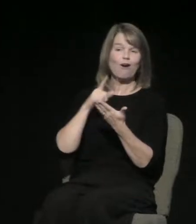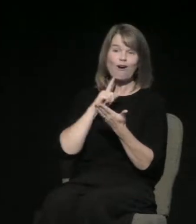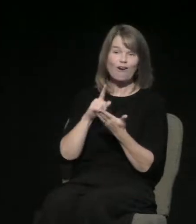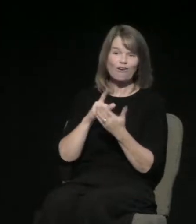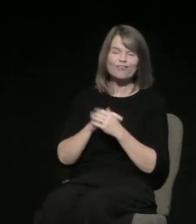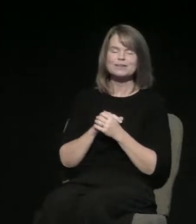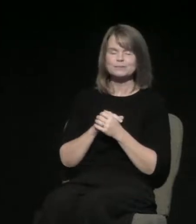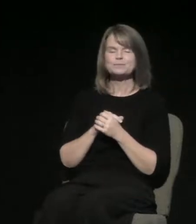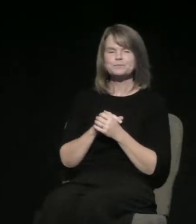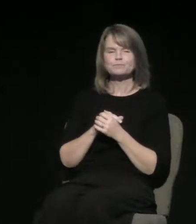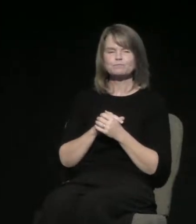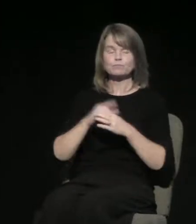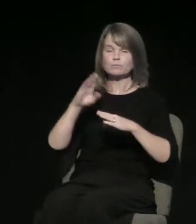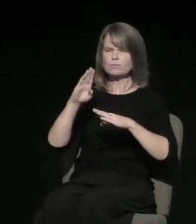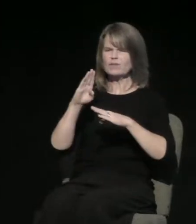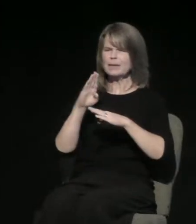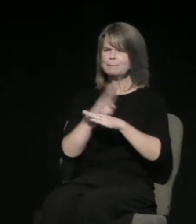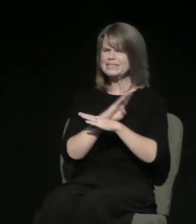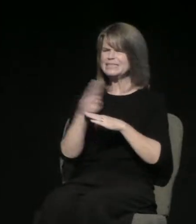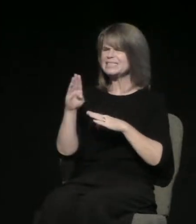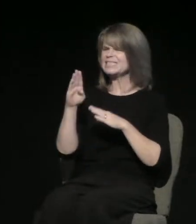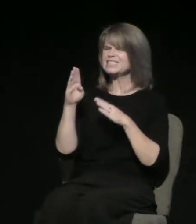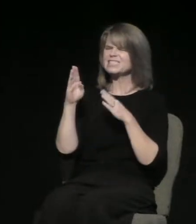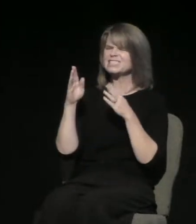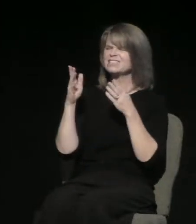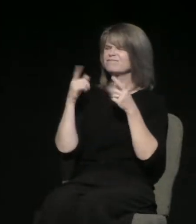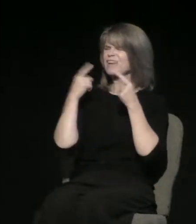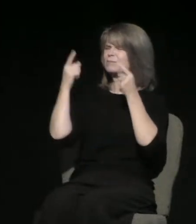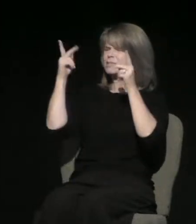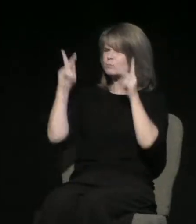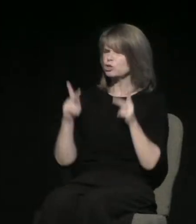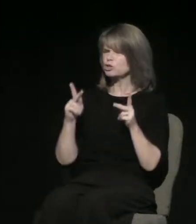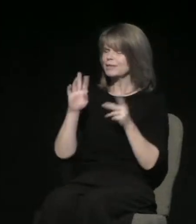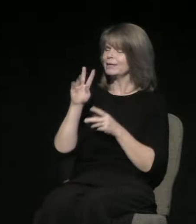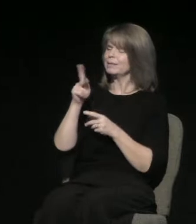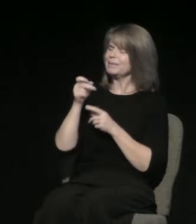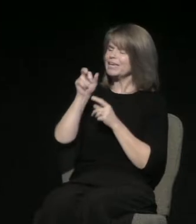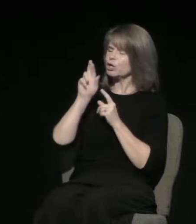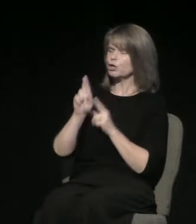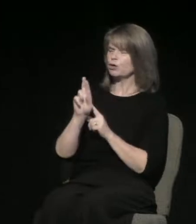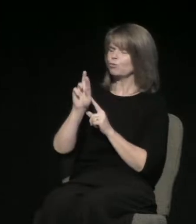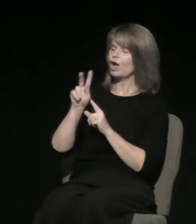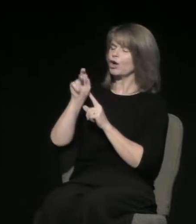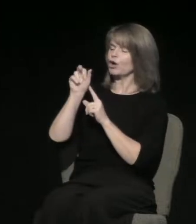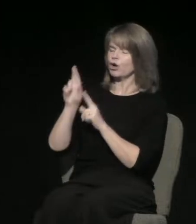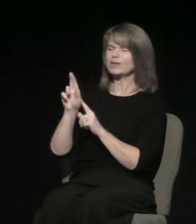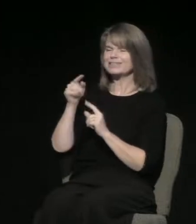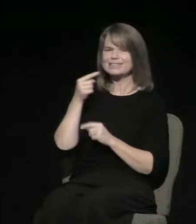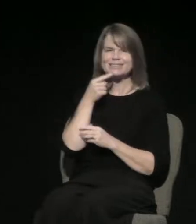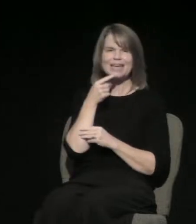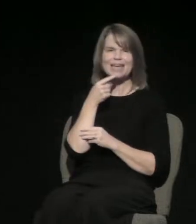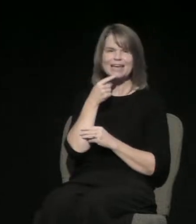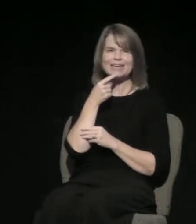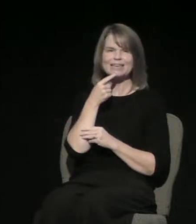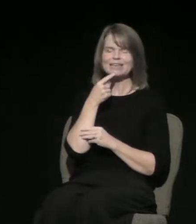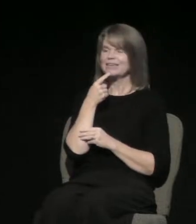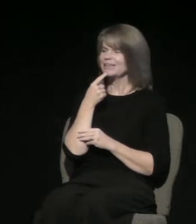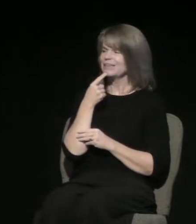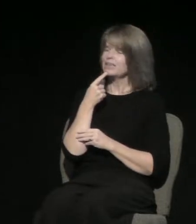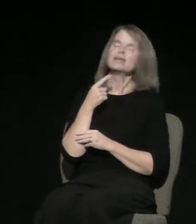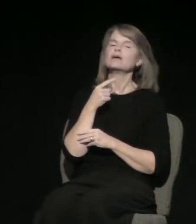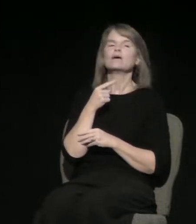You Know The Business Guru Peter Drucker Once Said That Culture Eats Strategy For Breakfast Well I'm Going To One Up Him Here